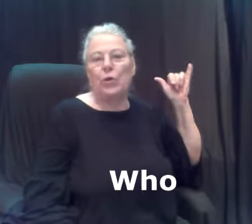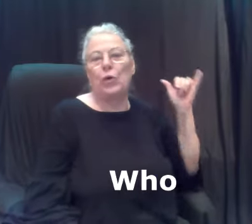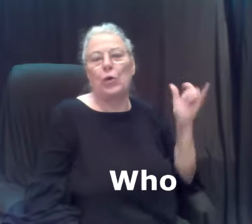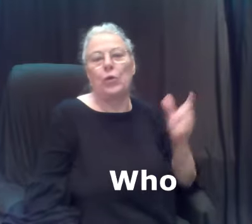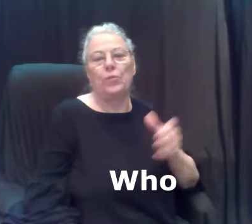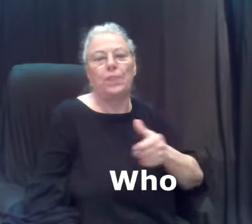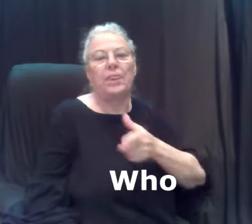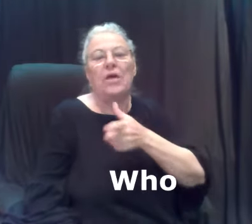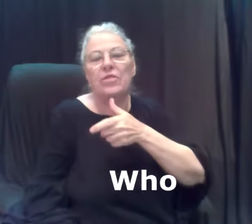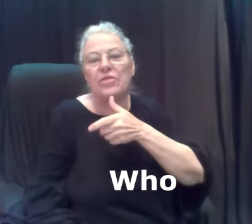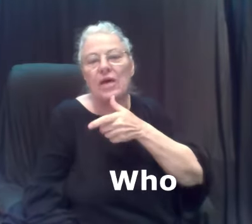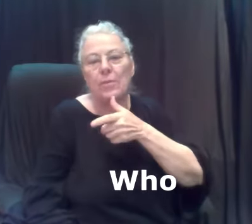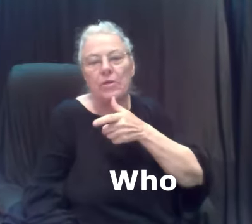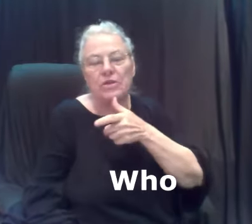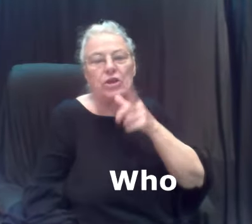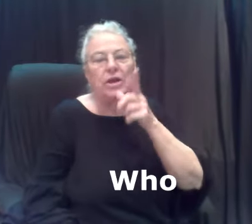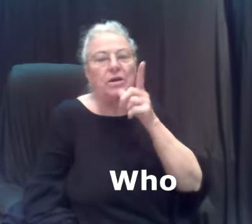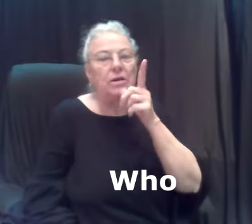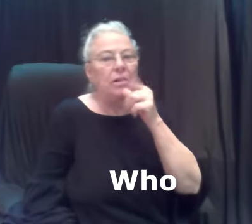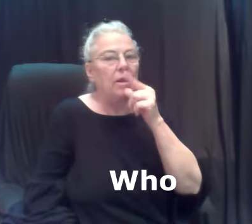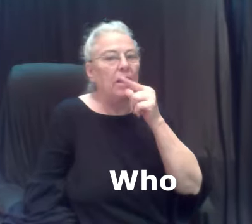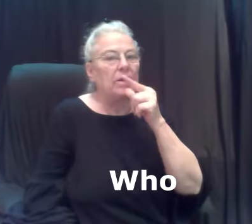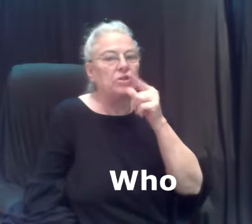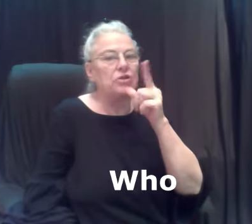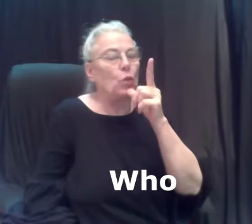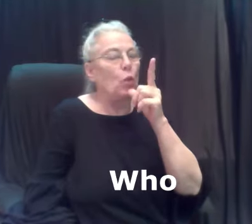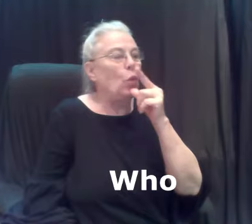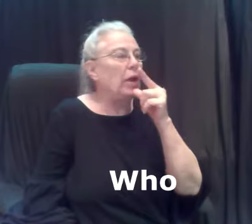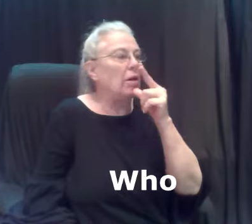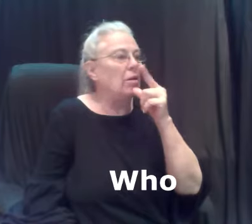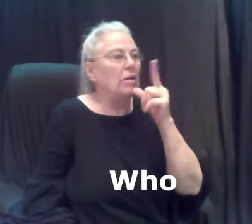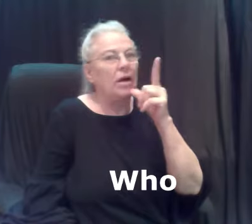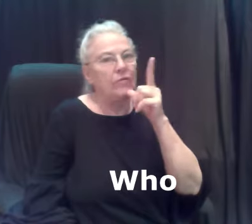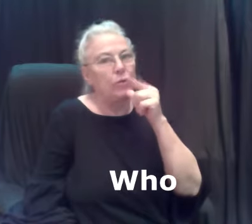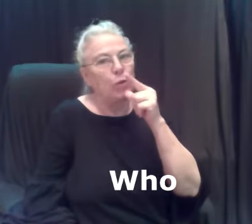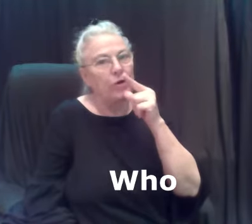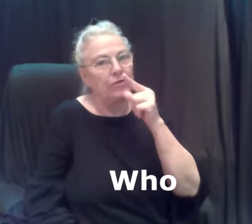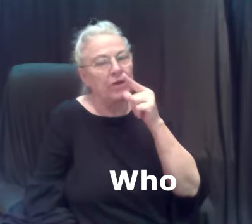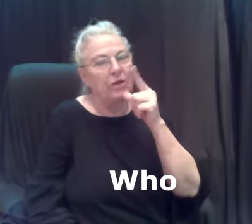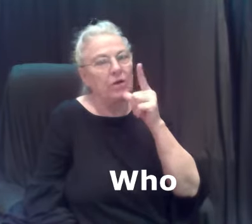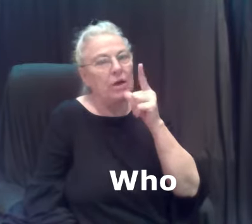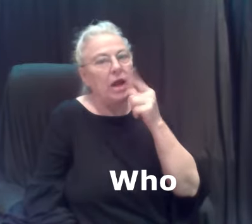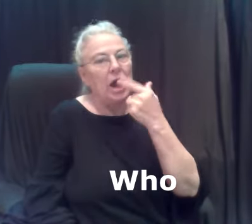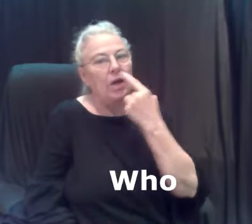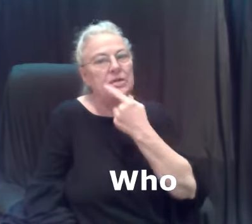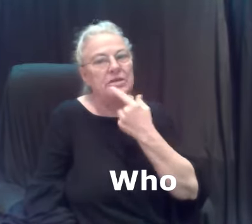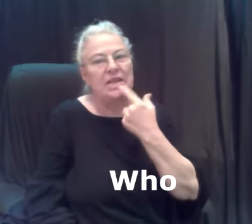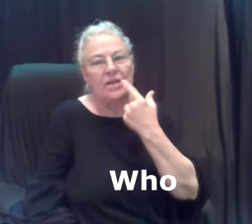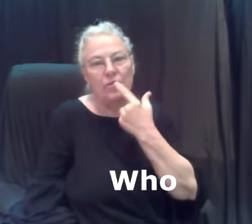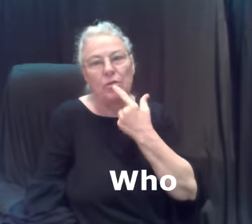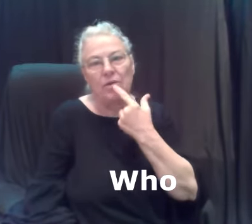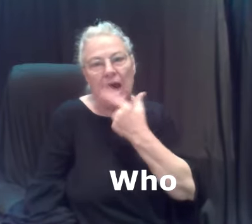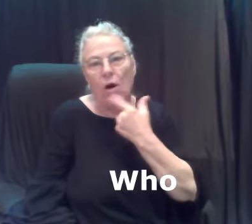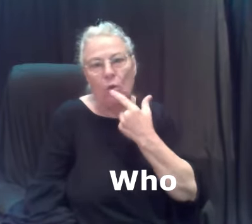Who? Thumb on the chin and just a wiggle of your pointer finger. I always think of the owl with the